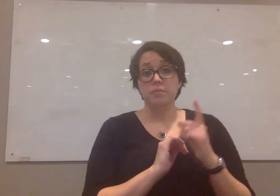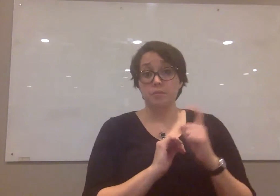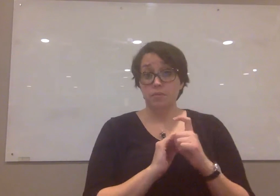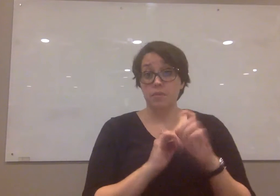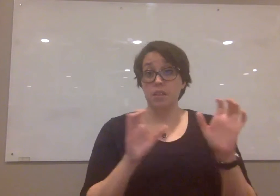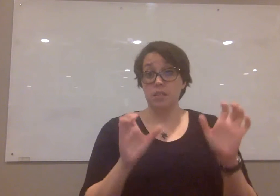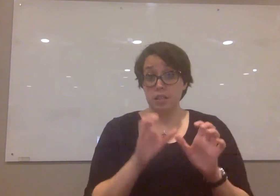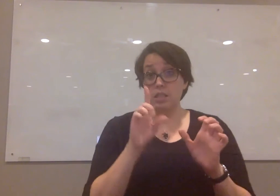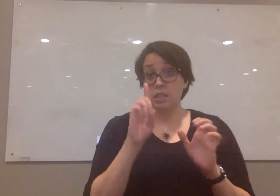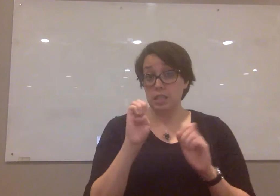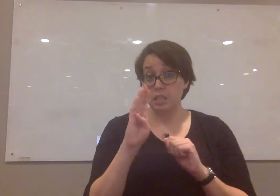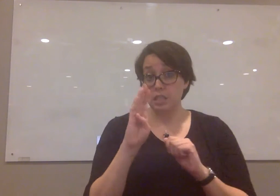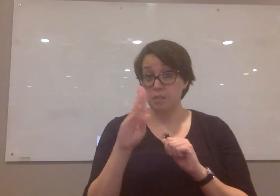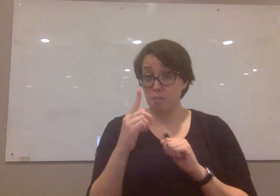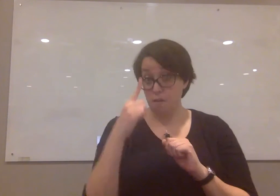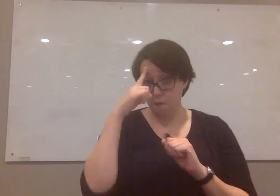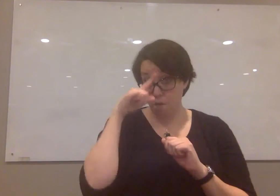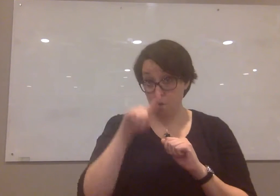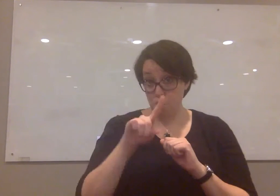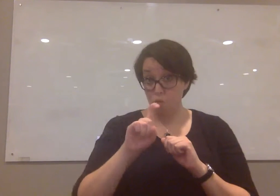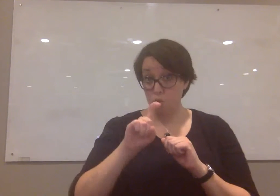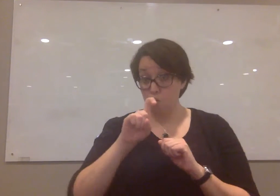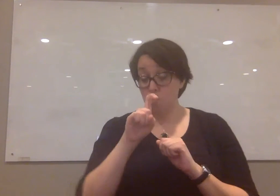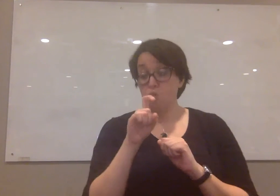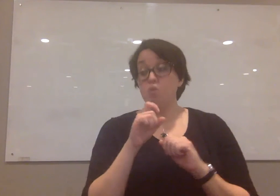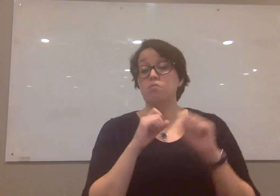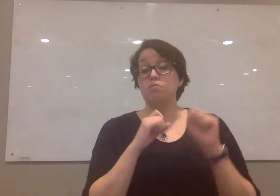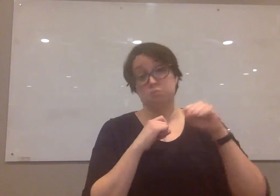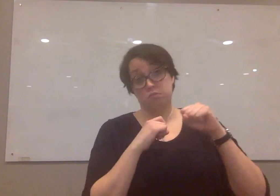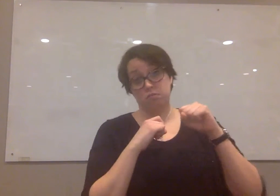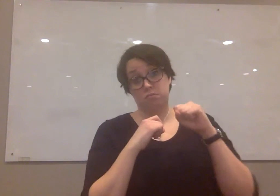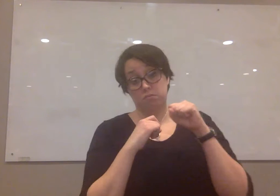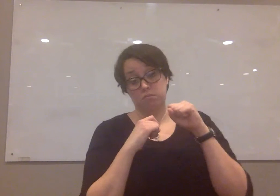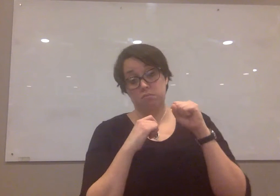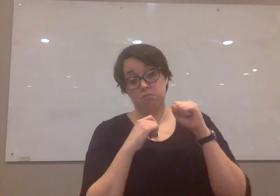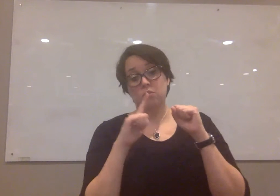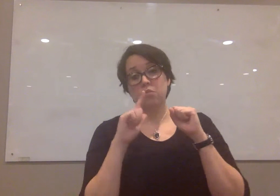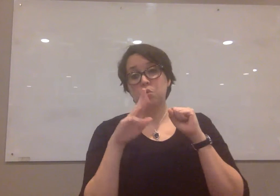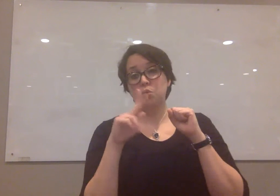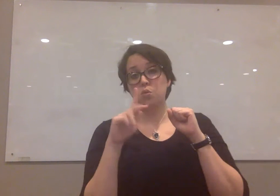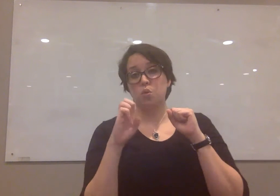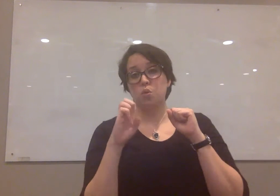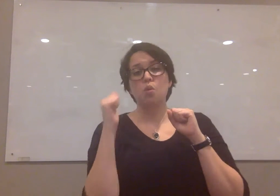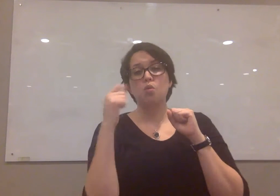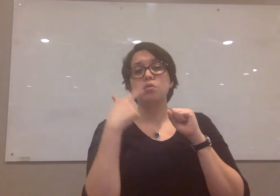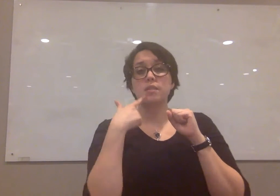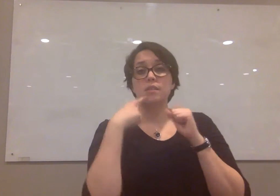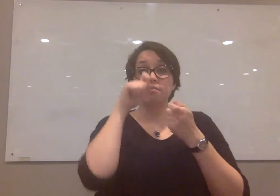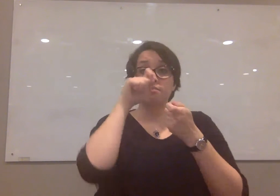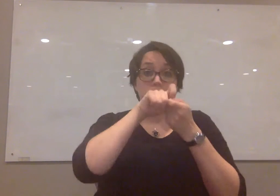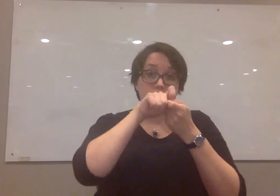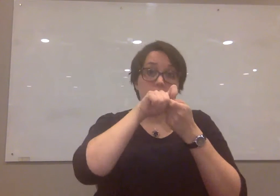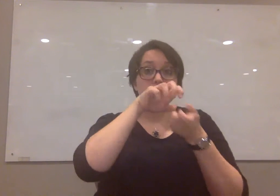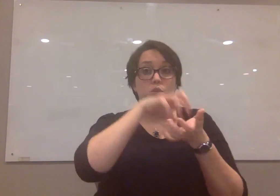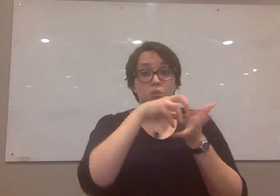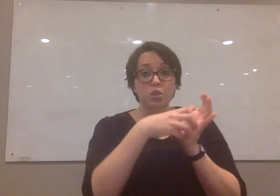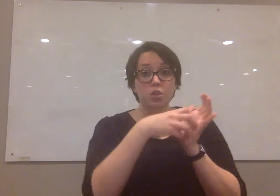Yeah. If I remember correctly, though, it won't tell you that, hey, you got the cookie wrong. It'll just be it couldn't talk to the node. Oh